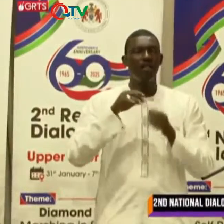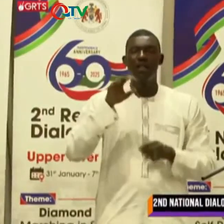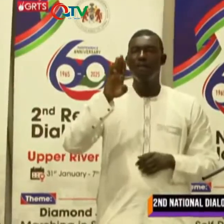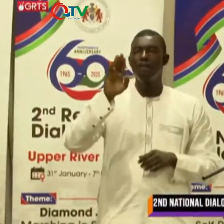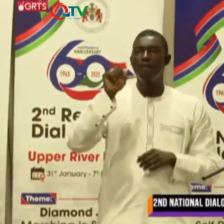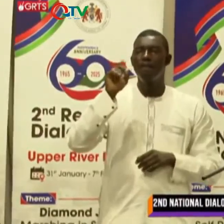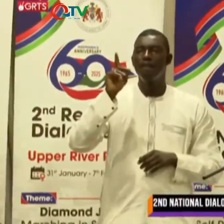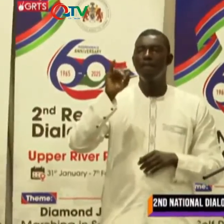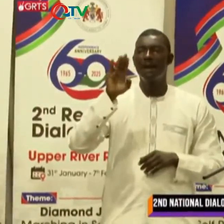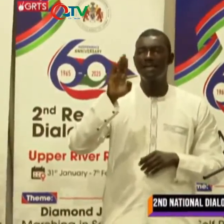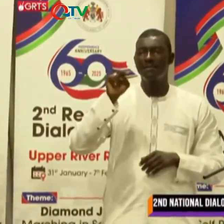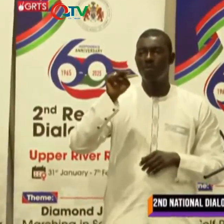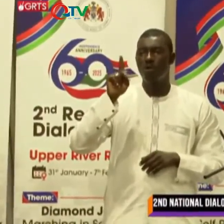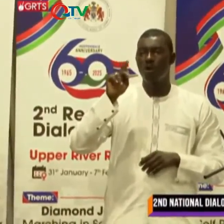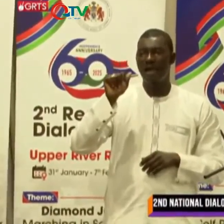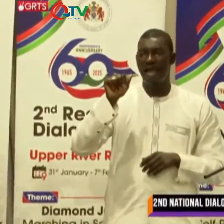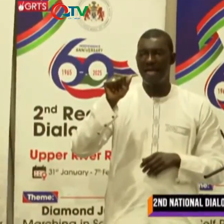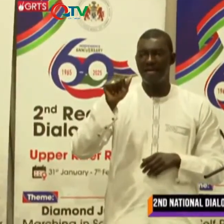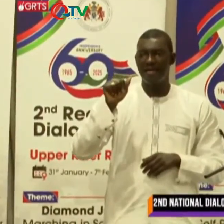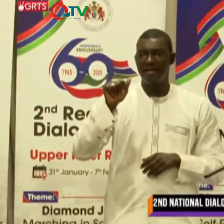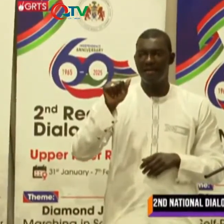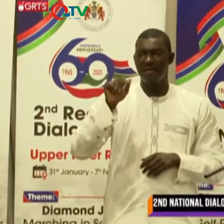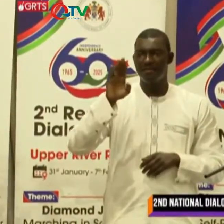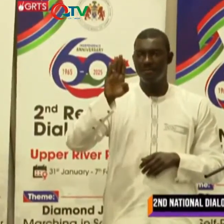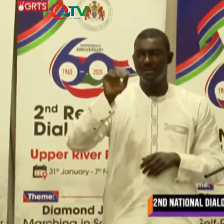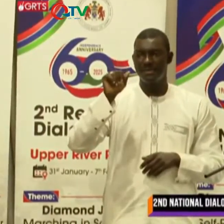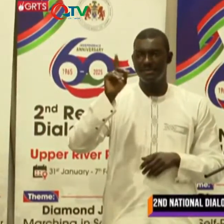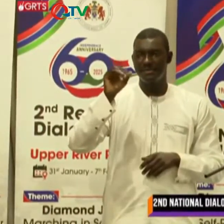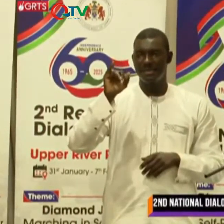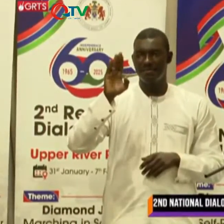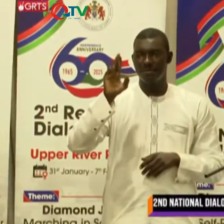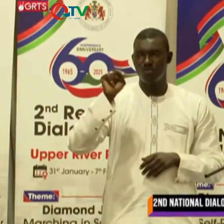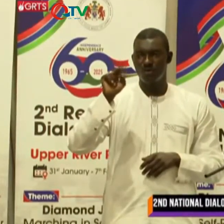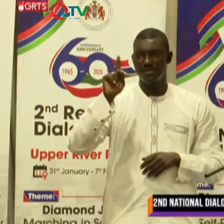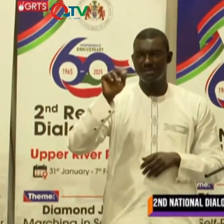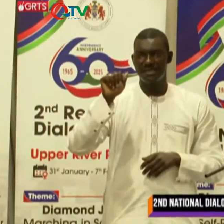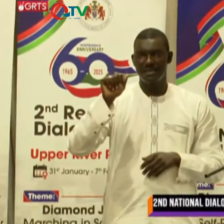playback. Badibunka and team.